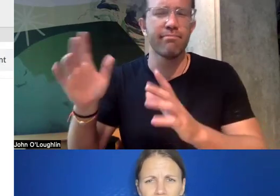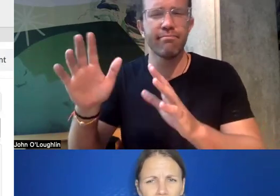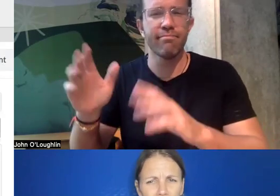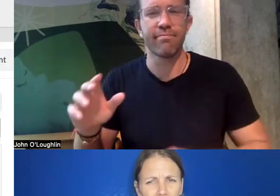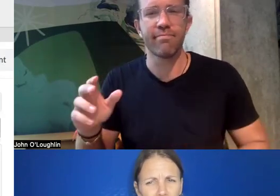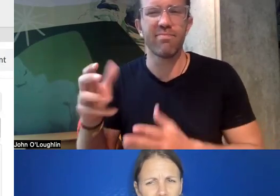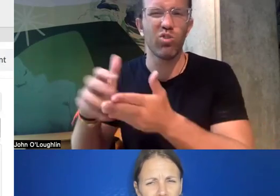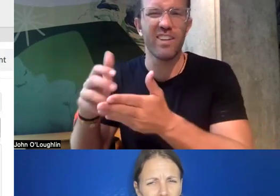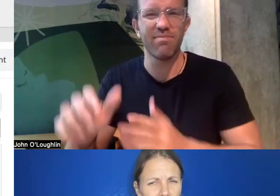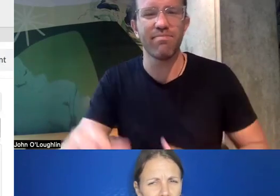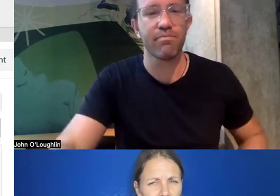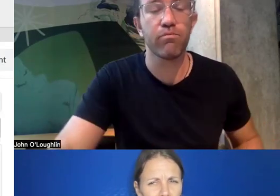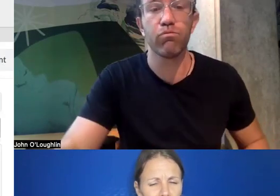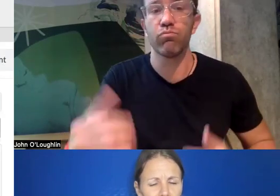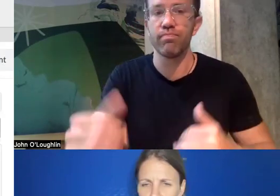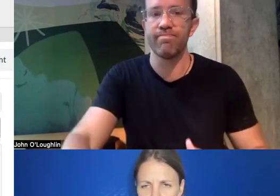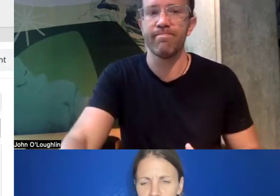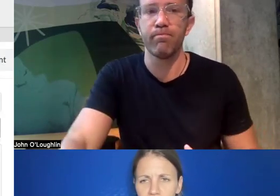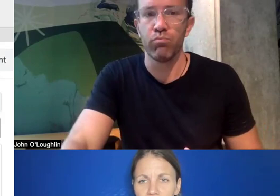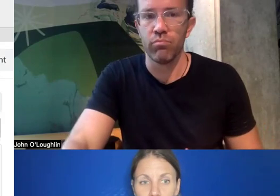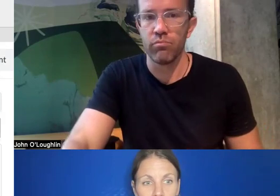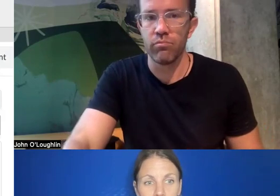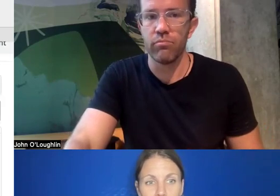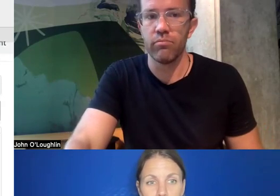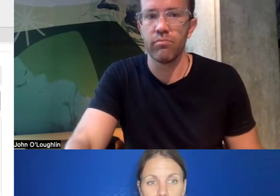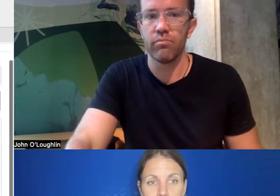Or maybe week 1 through 7, roughly.